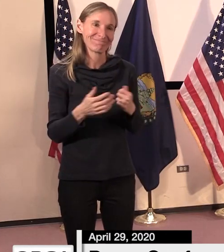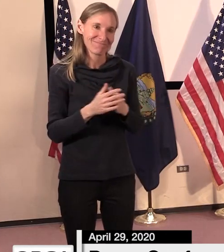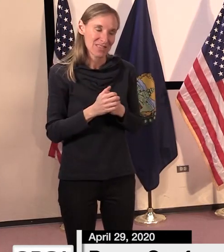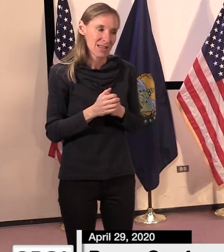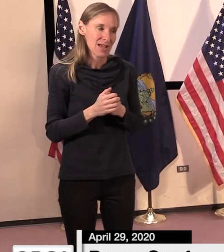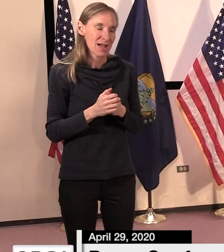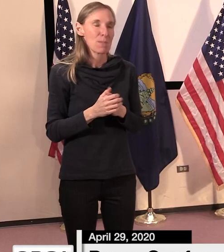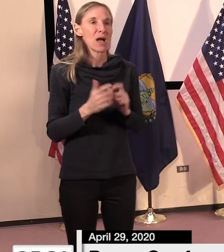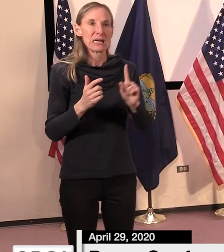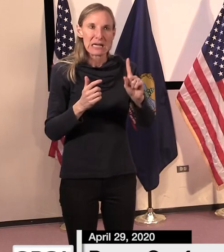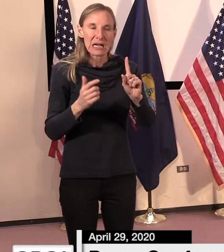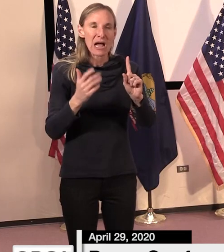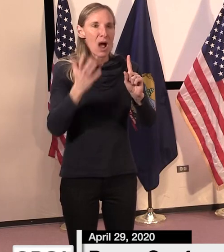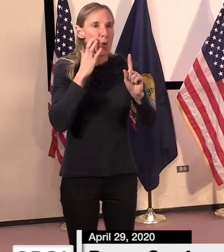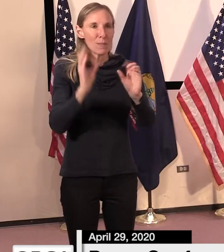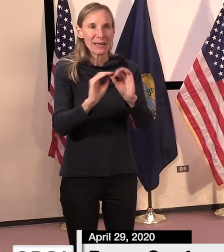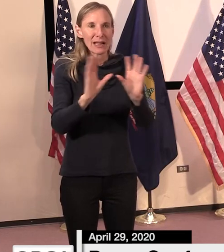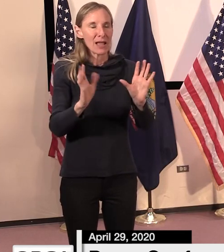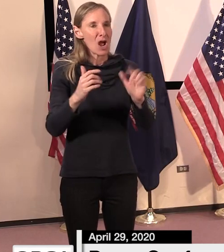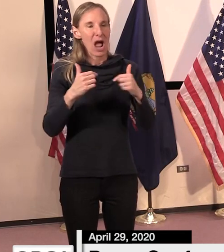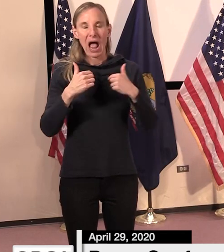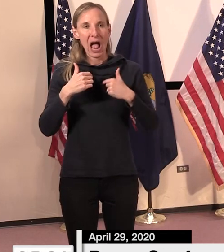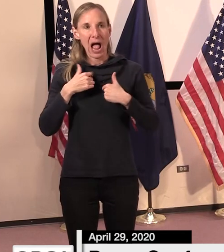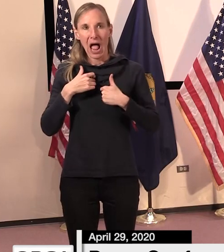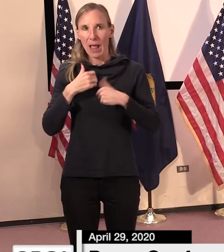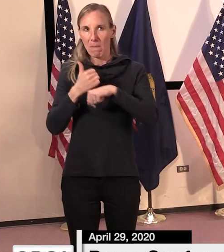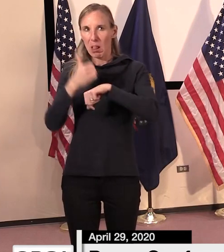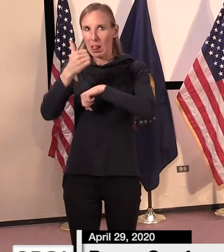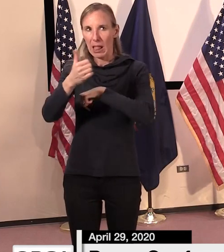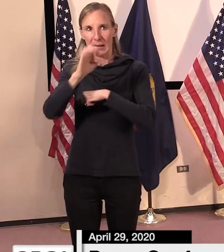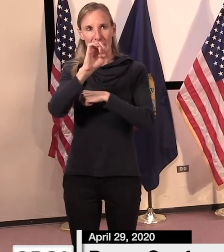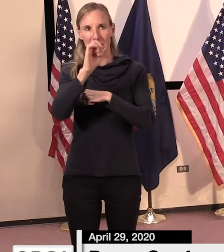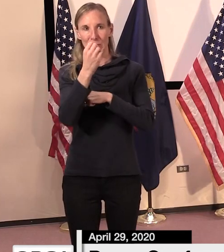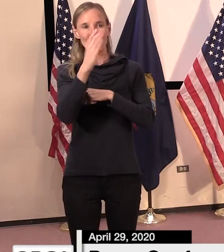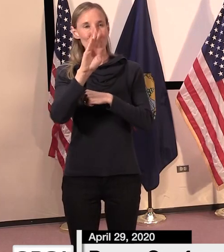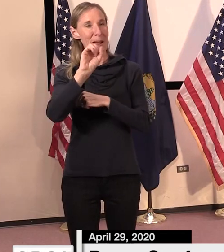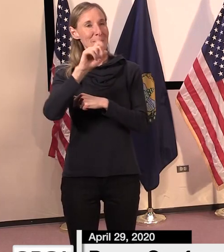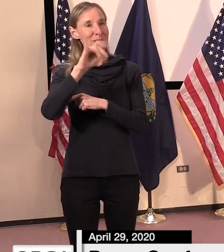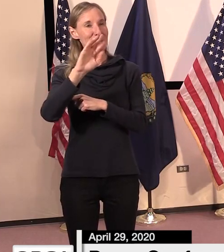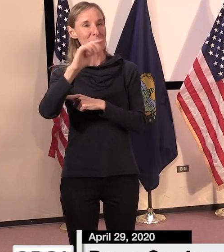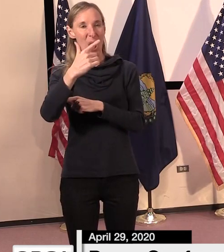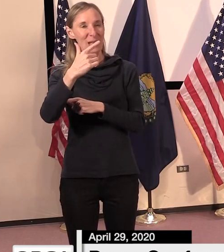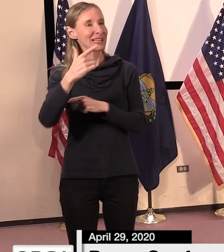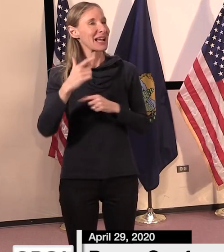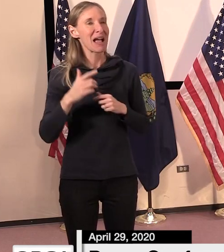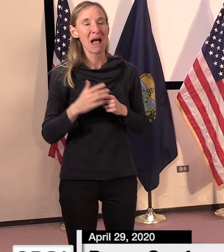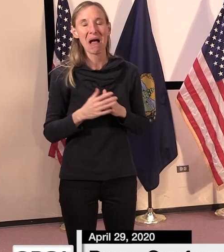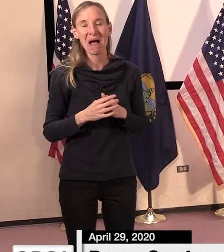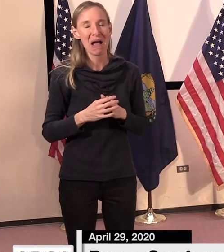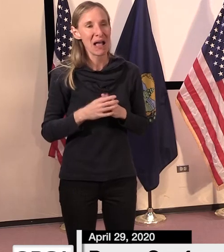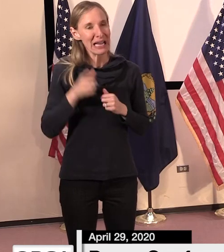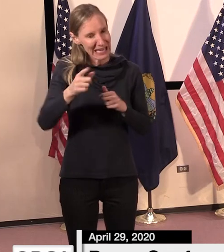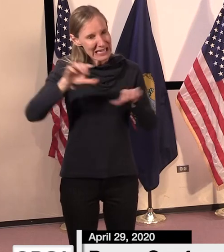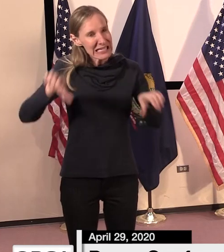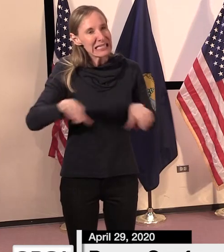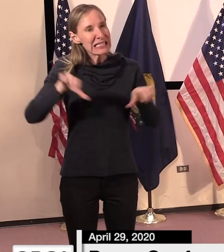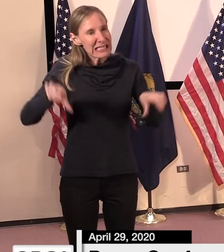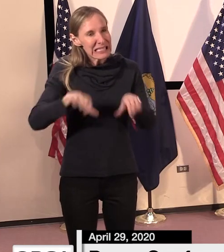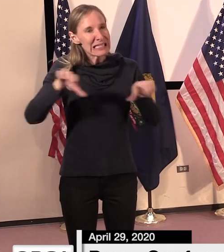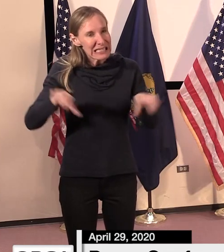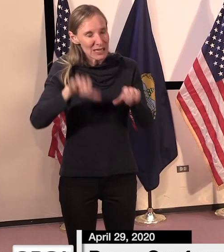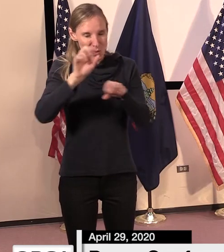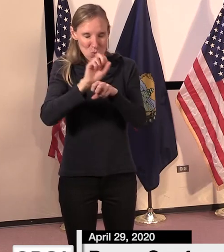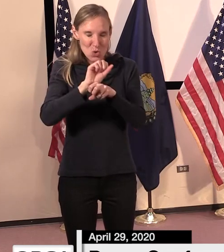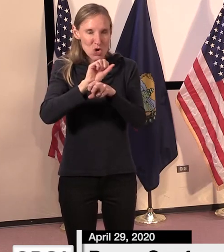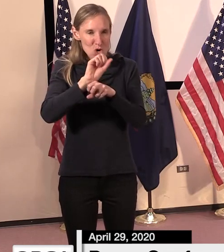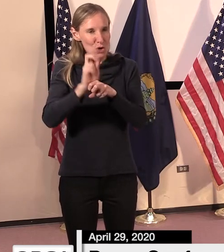want to make sure that I don't believe that Jeb Spaulding was the blame for this. I think that he did all he could. He was